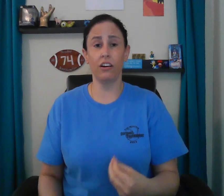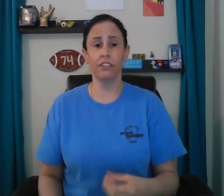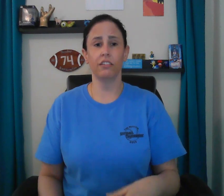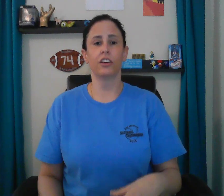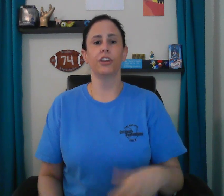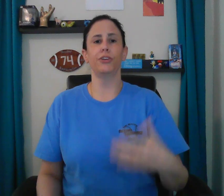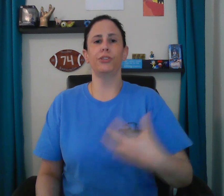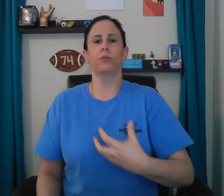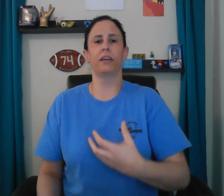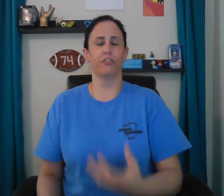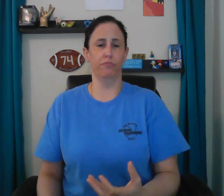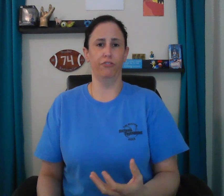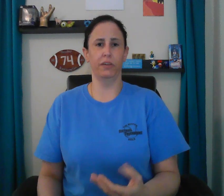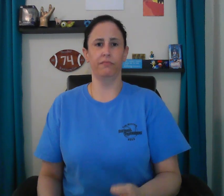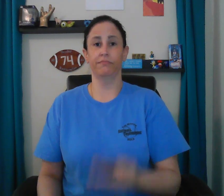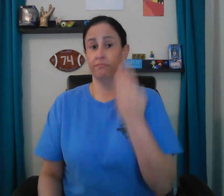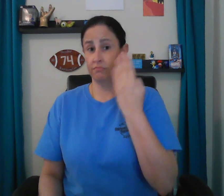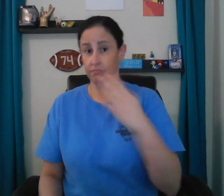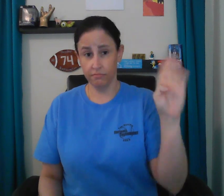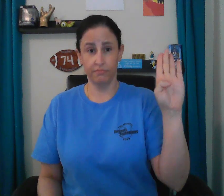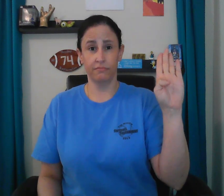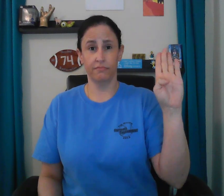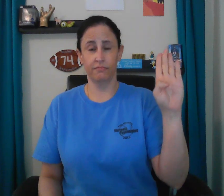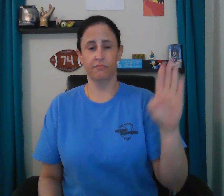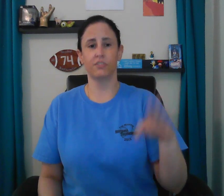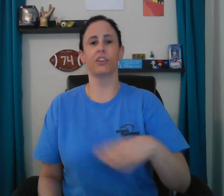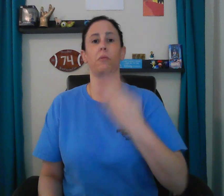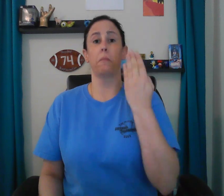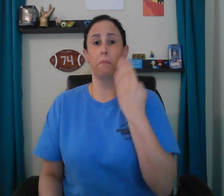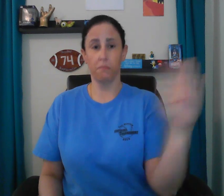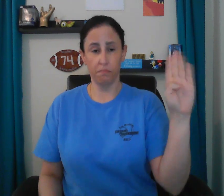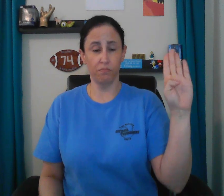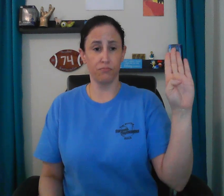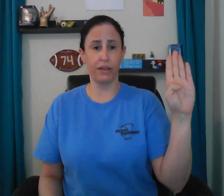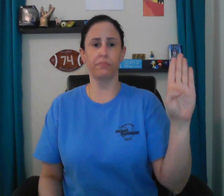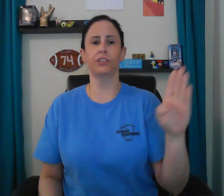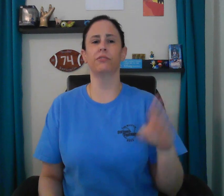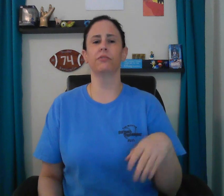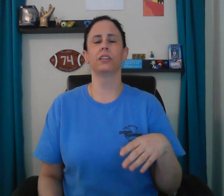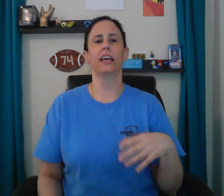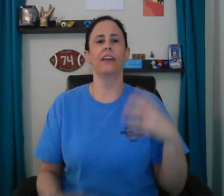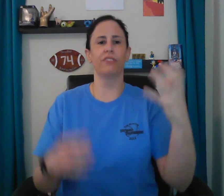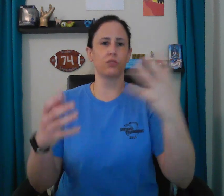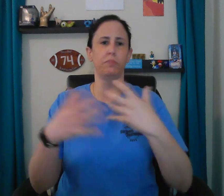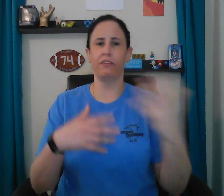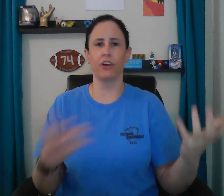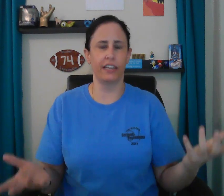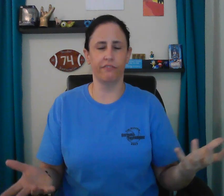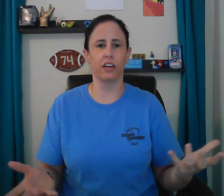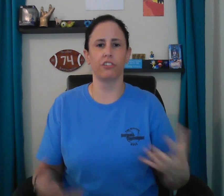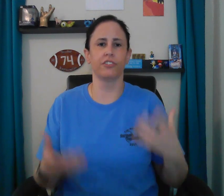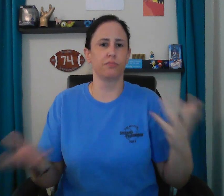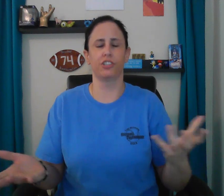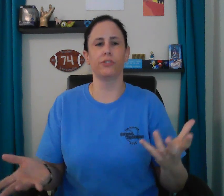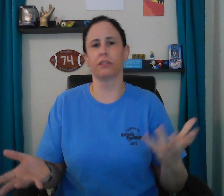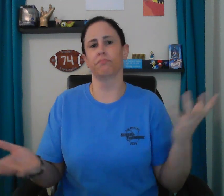neon, you do a bigger movement. So bright blue, and this would be for any of the colors. I'm just using blue